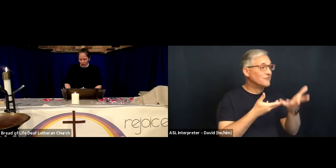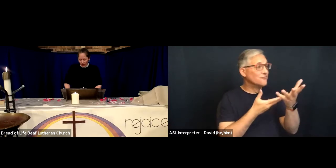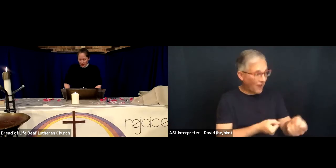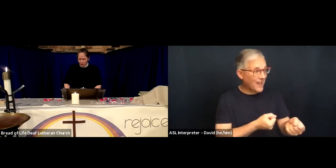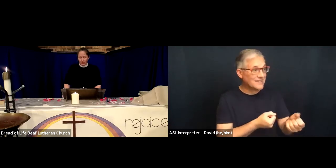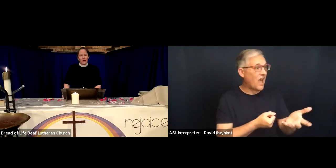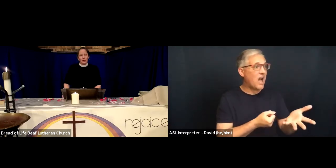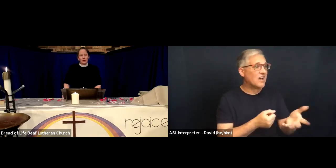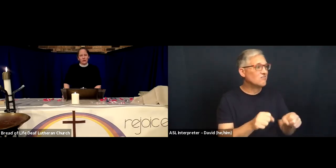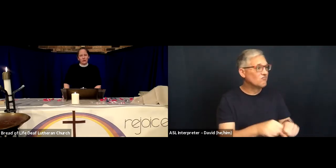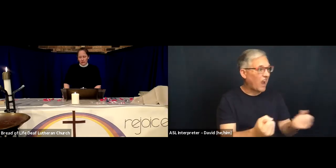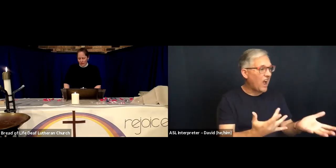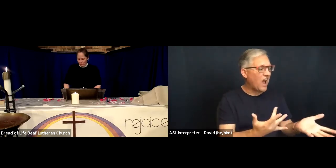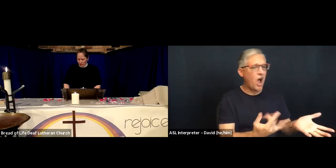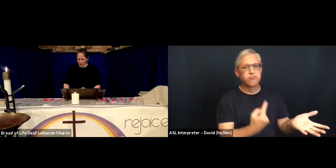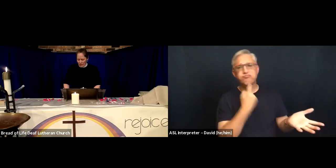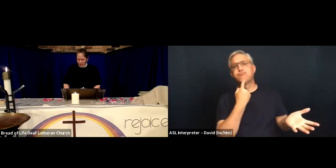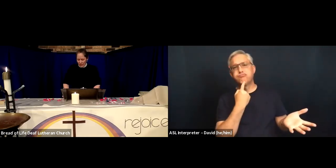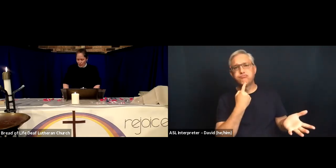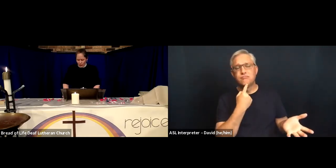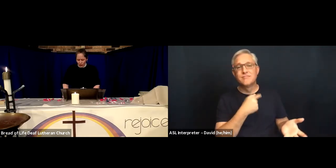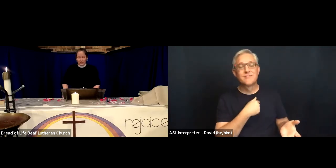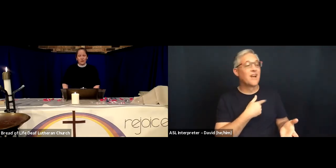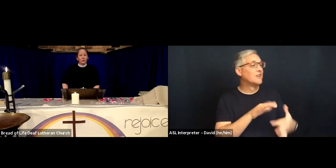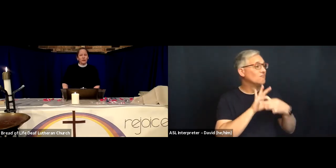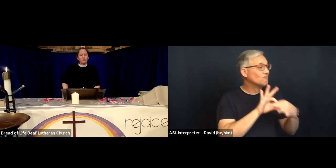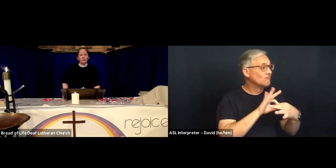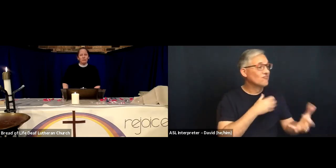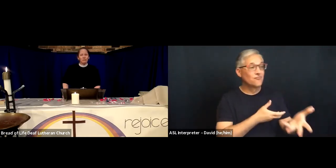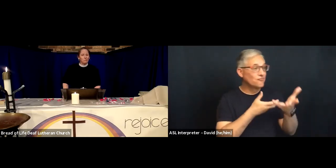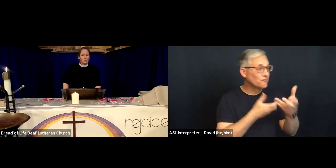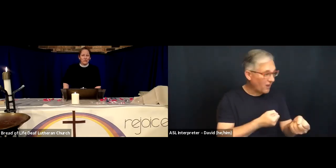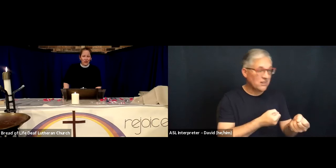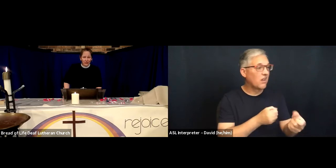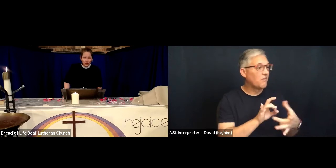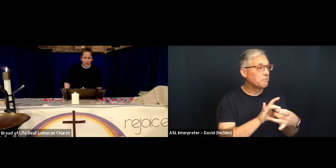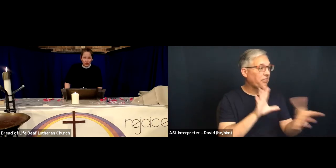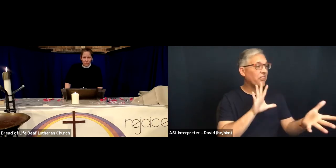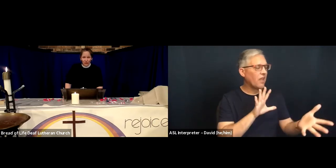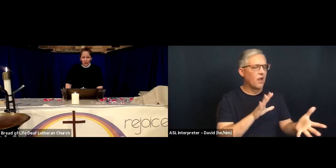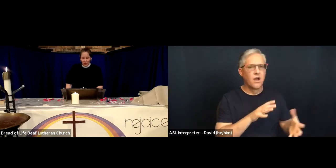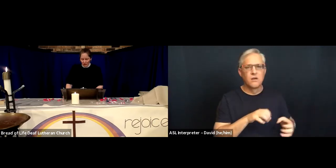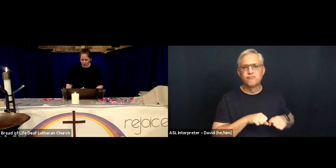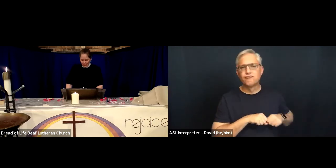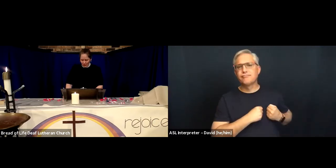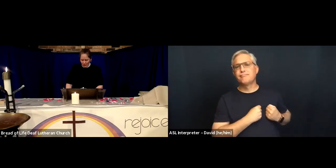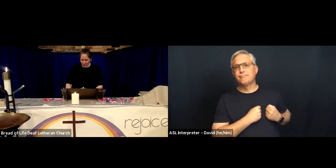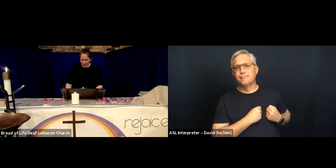when our hearts break because we trust someone who's not trustworthy.